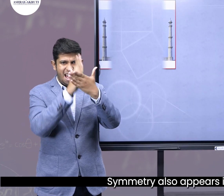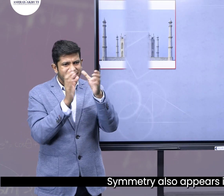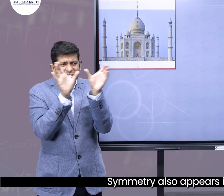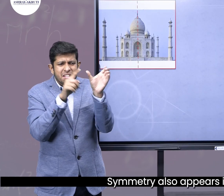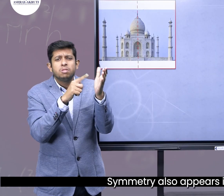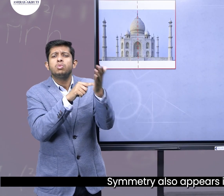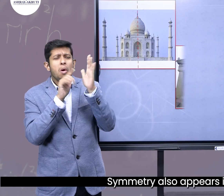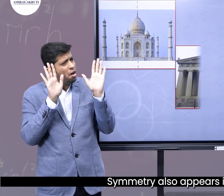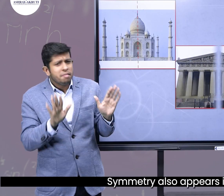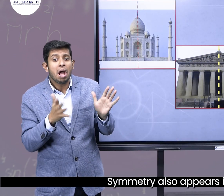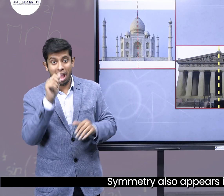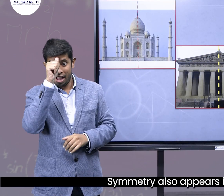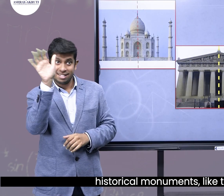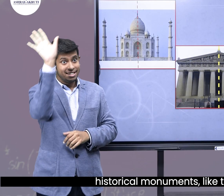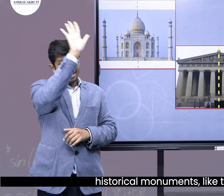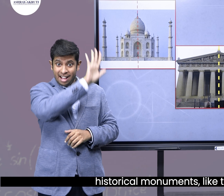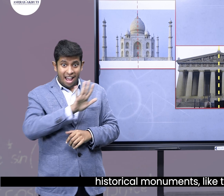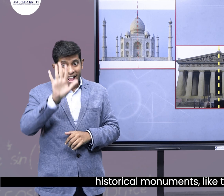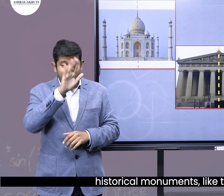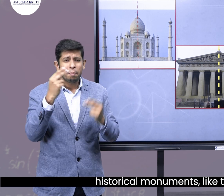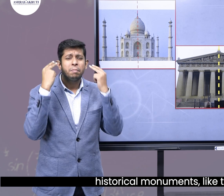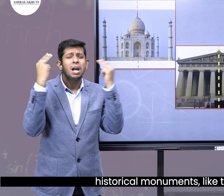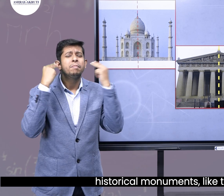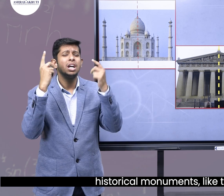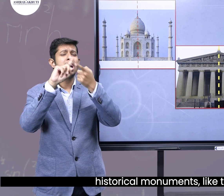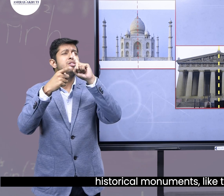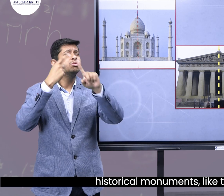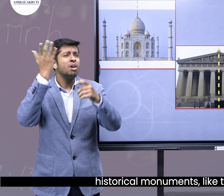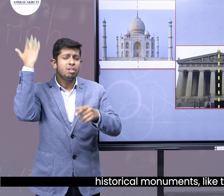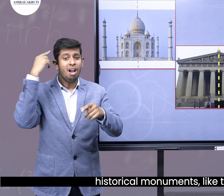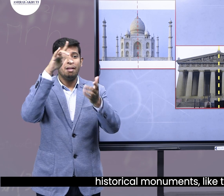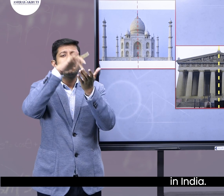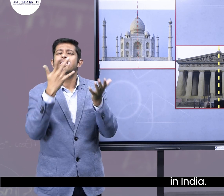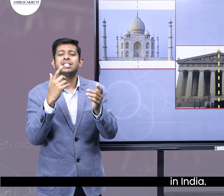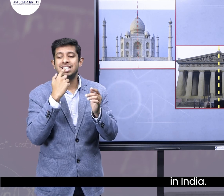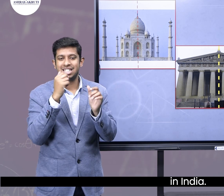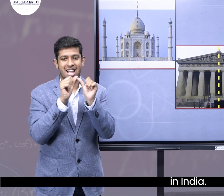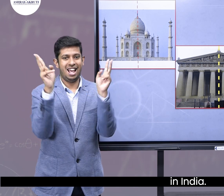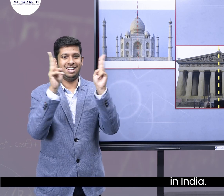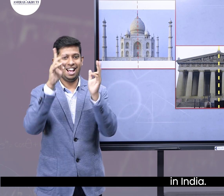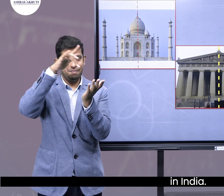Symmetry also appears in famous historical monuments like the Taj Mahal in India.